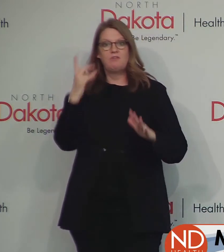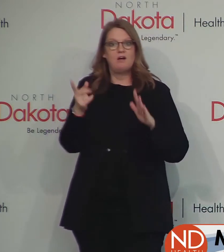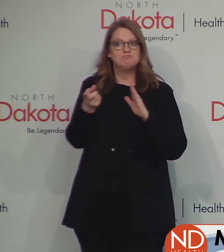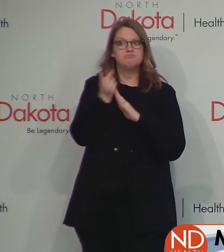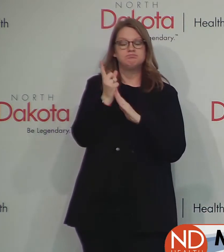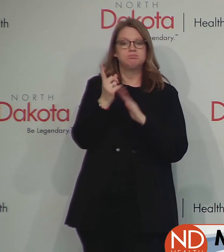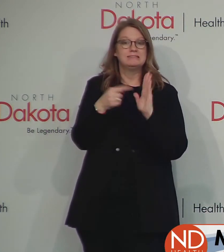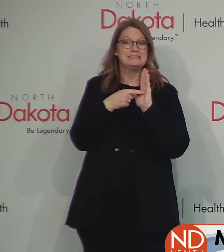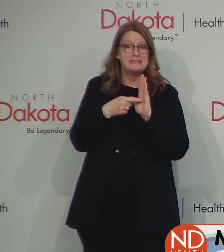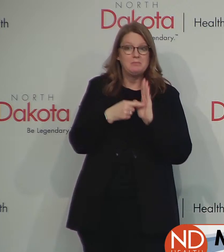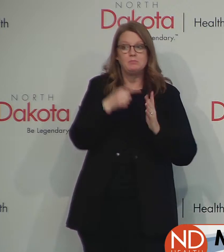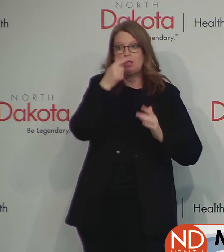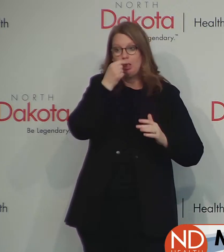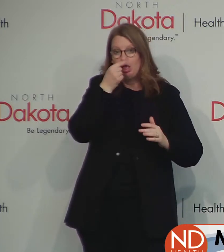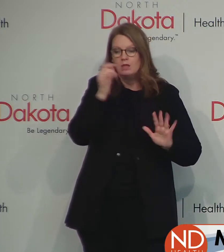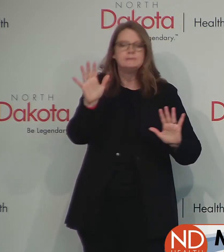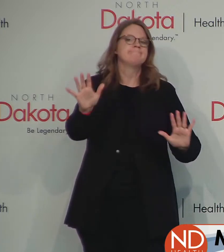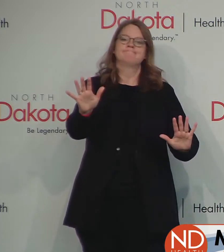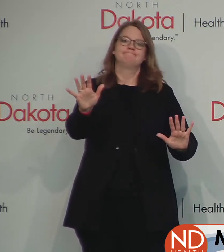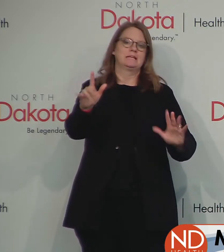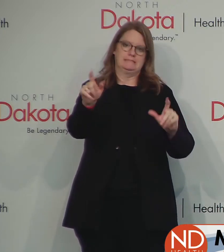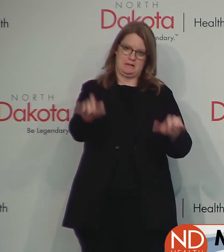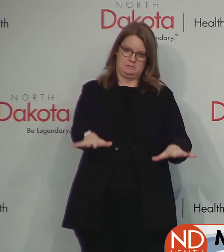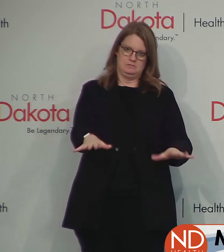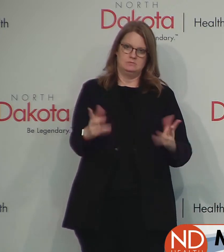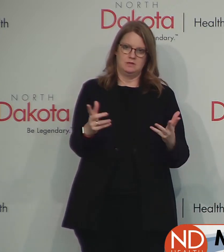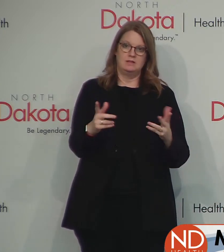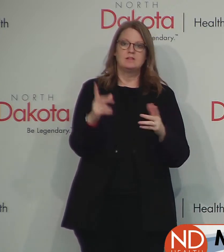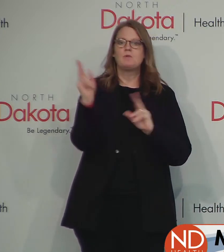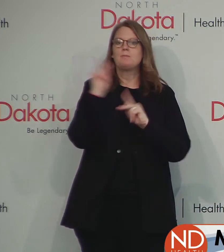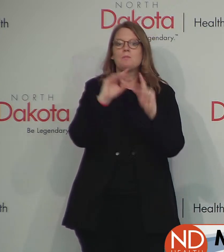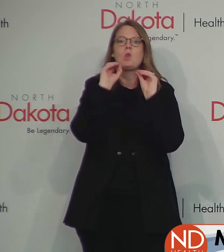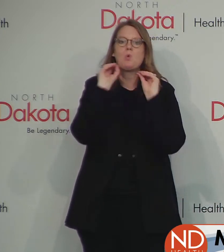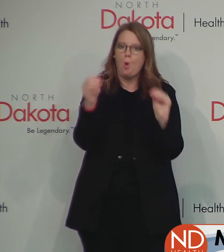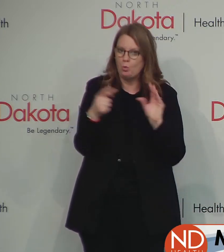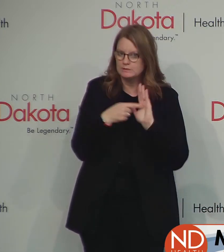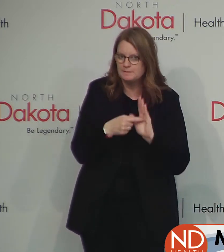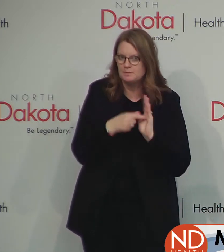and could possibly have COVID. So that's for asymptomatic individuals.